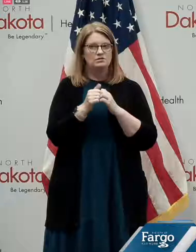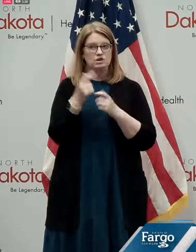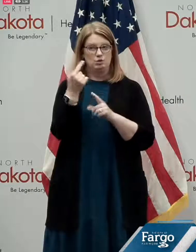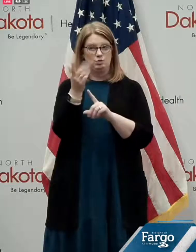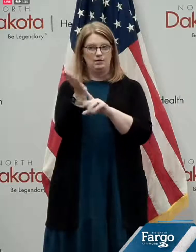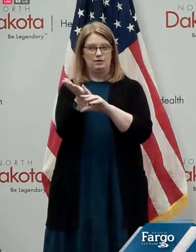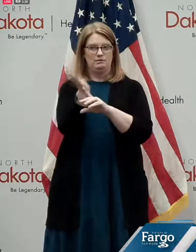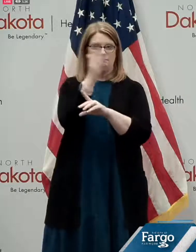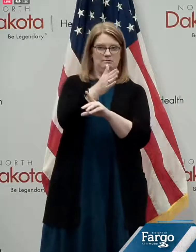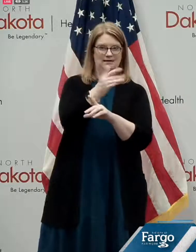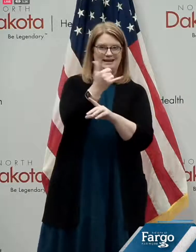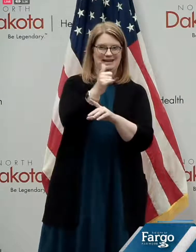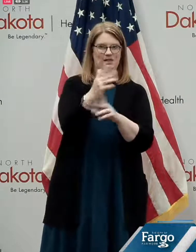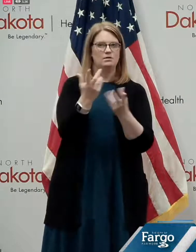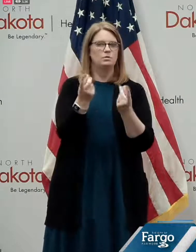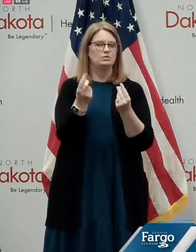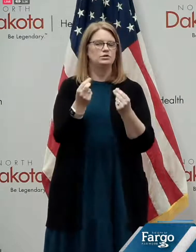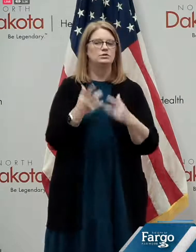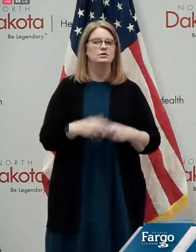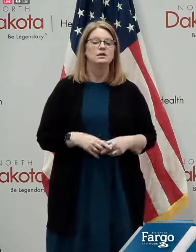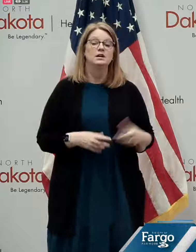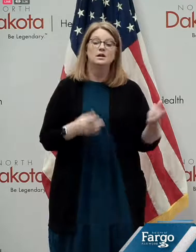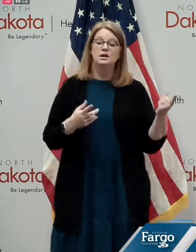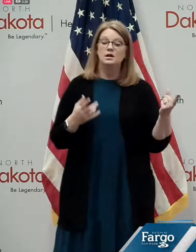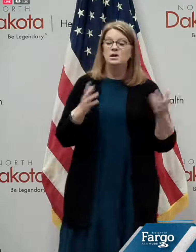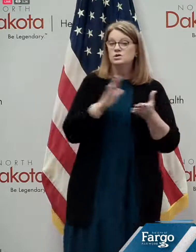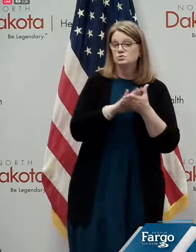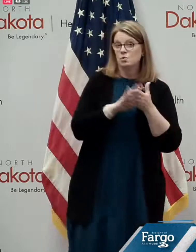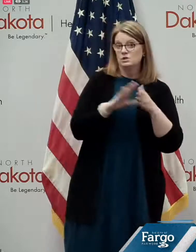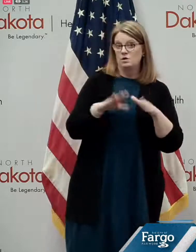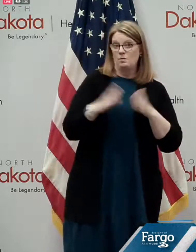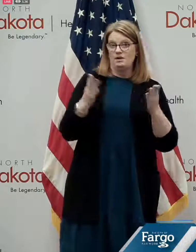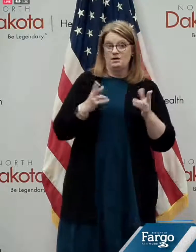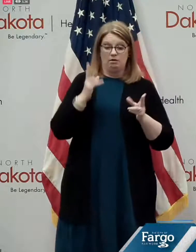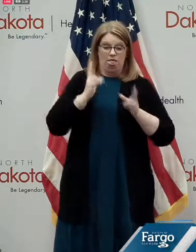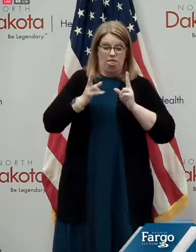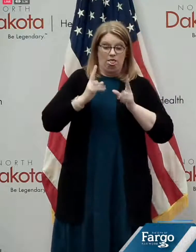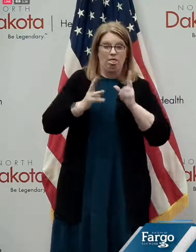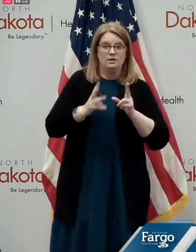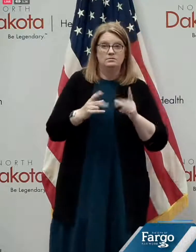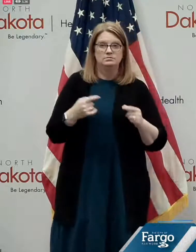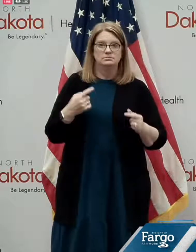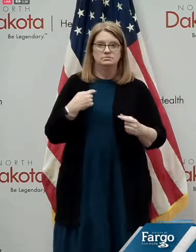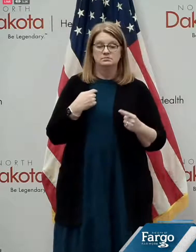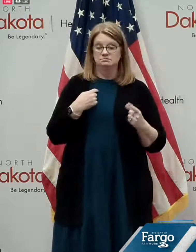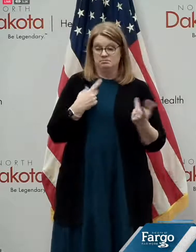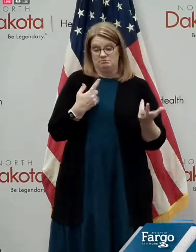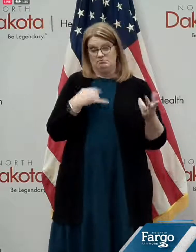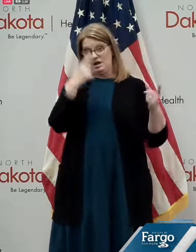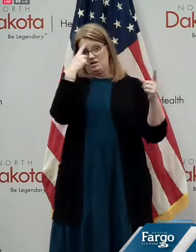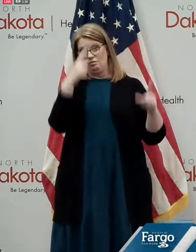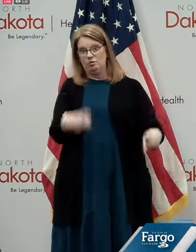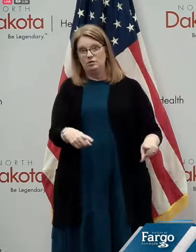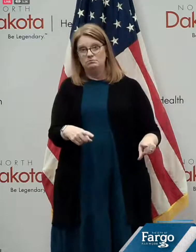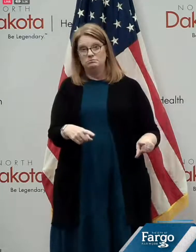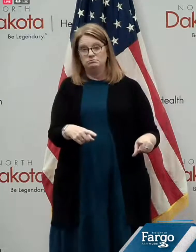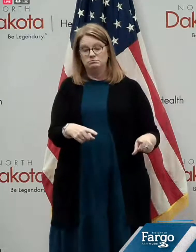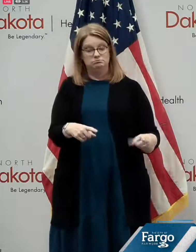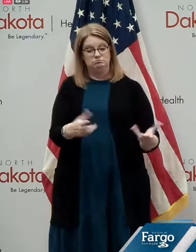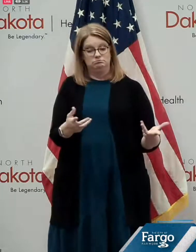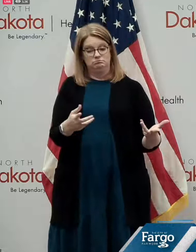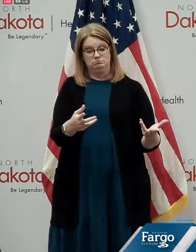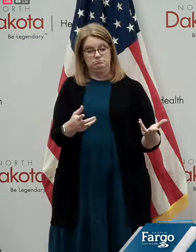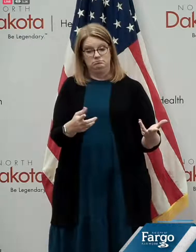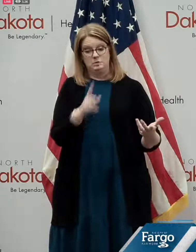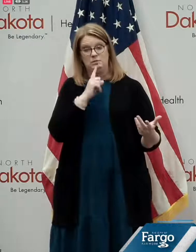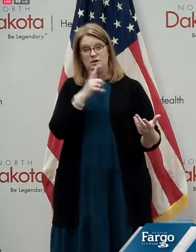take the first part about, are we moving too quickly on the schools? Yeah, I agree. There's a lot we don't know about COVID-19 because we